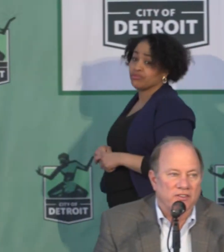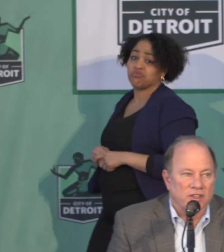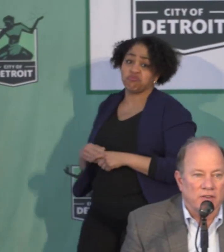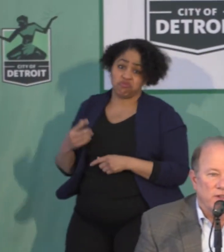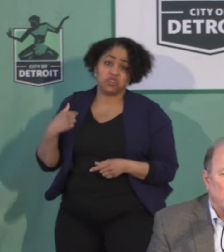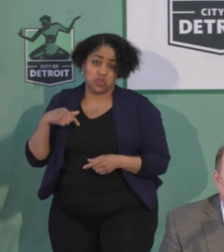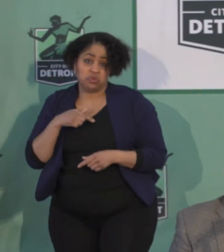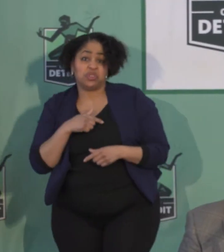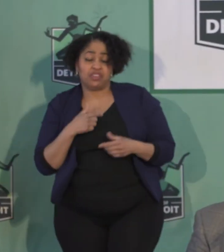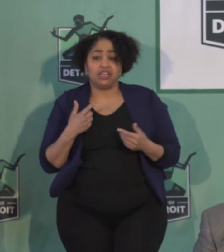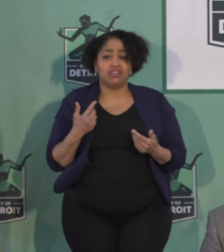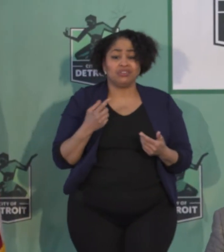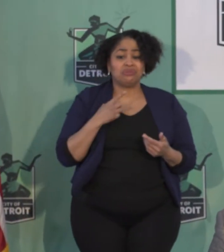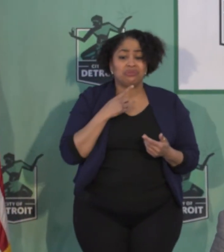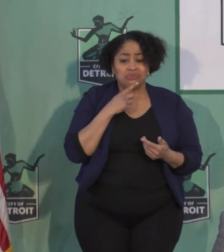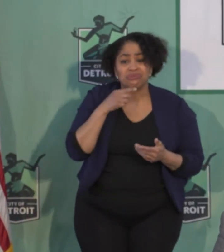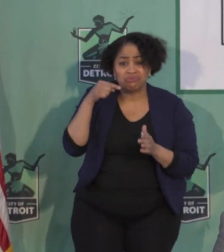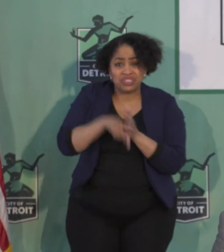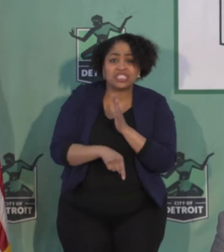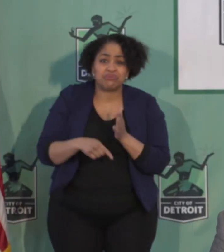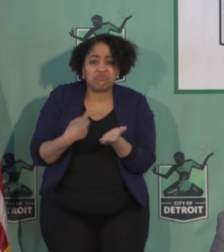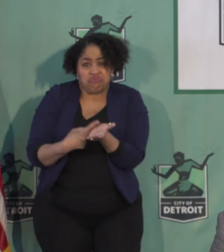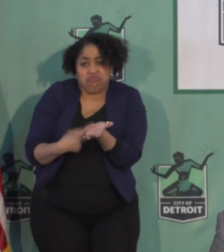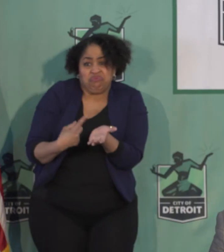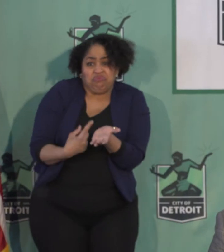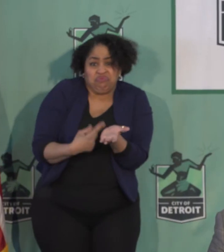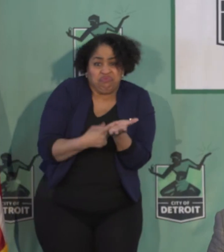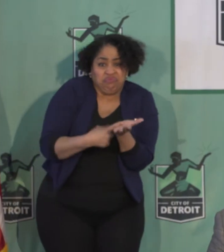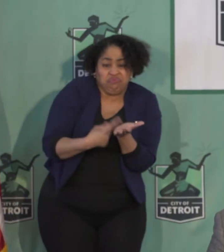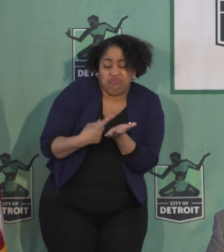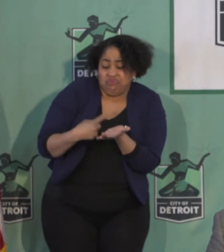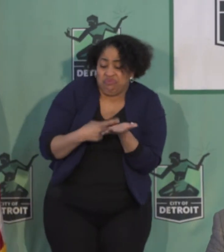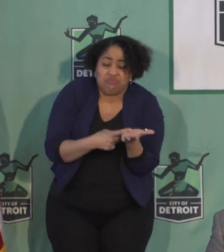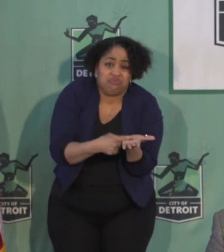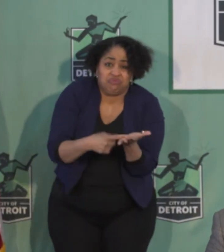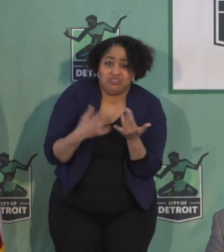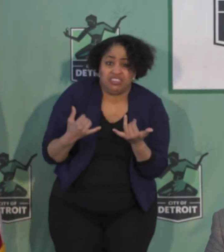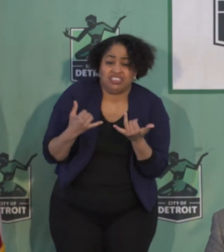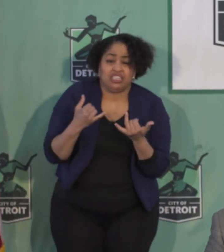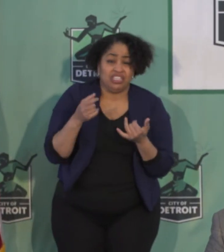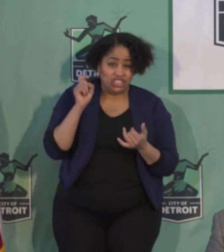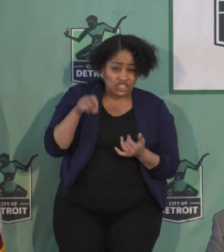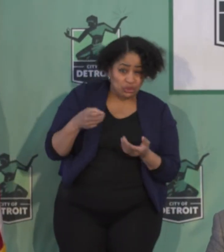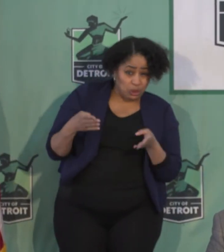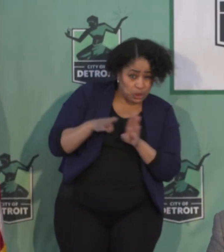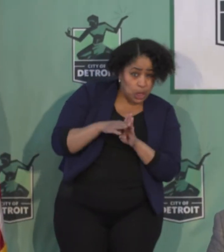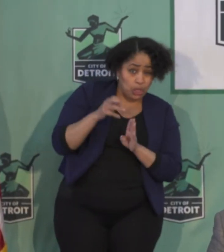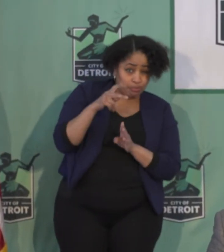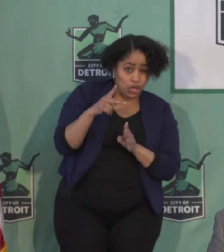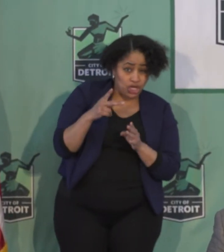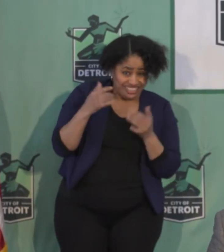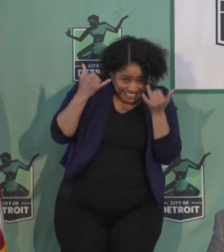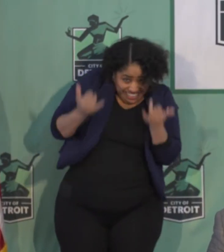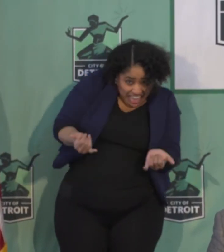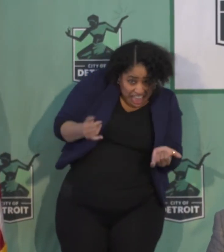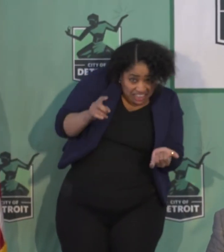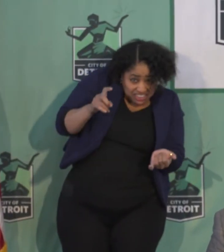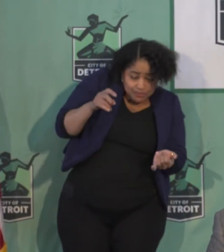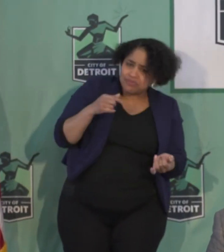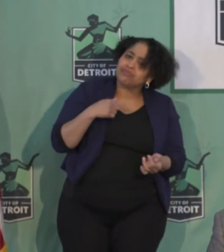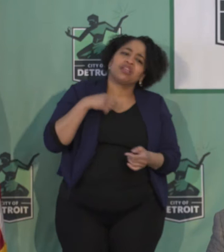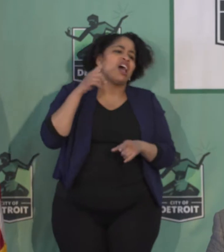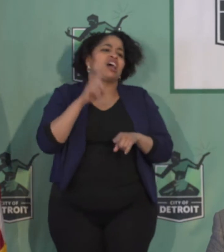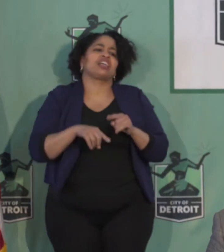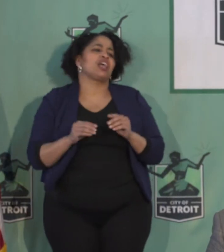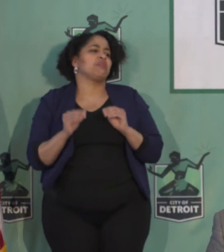we've had significant debate throughout the day about whether to close all the parks in the city right now. I can't put the